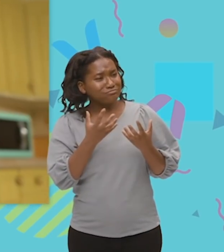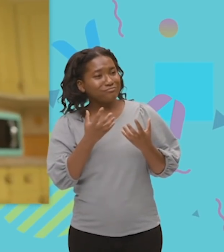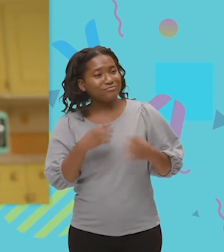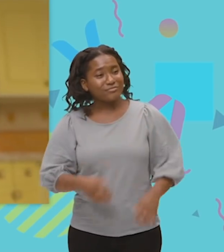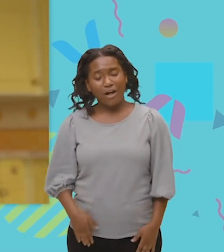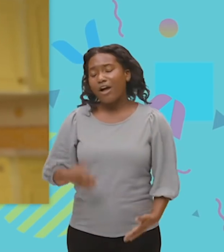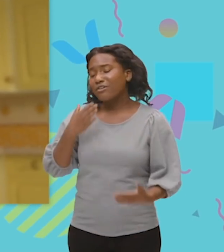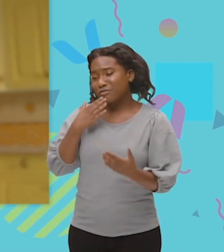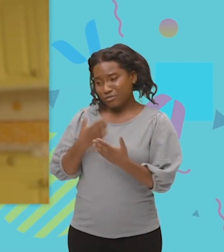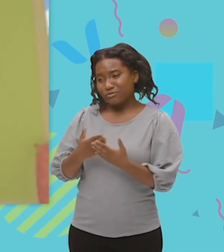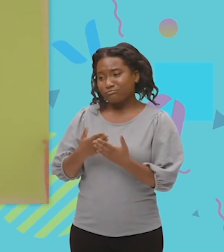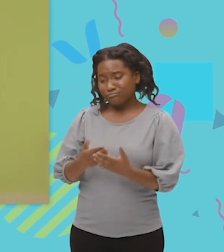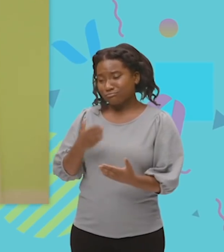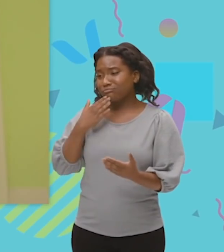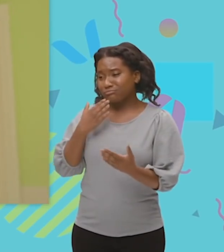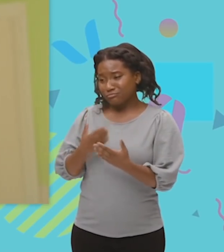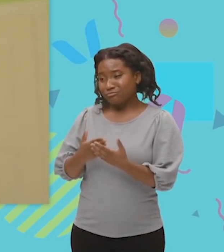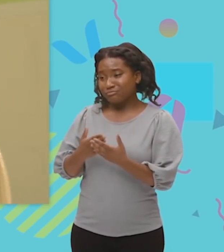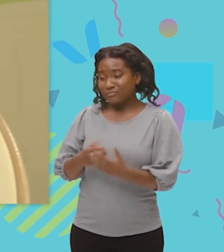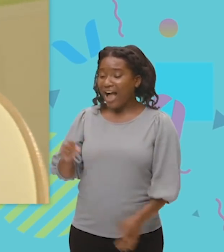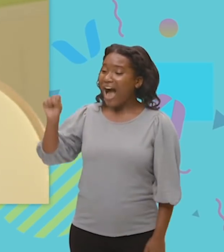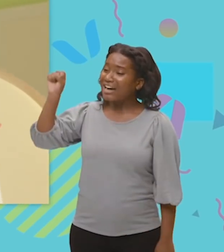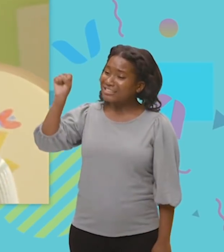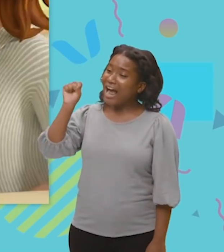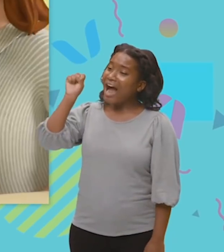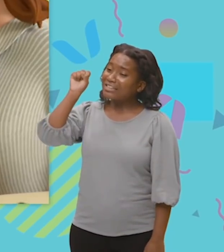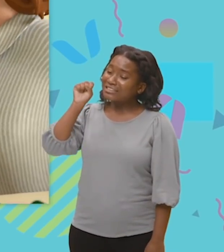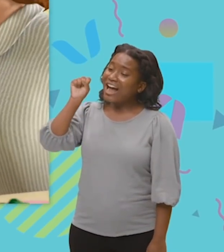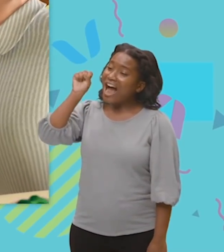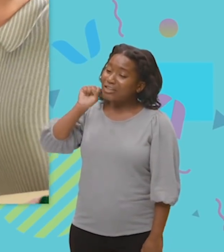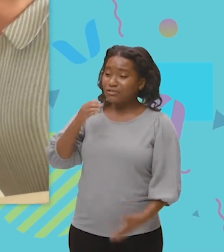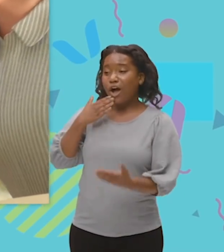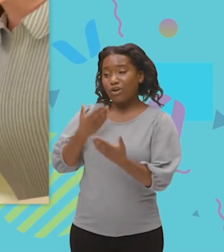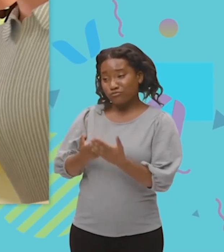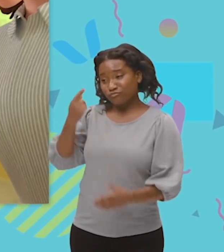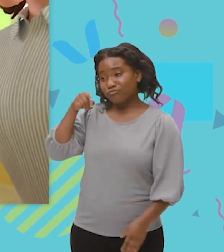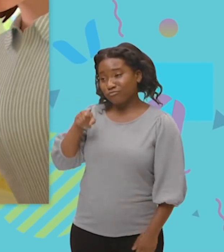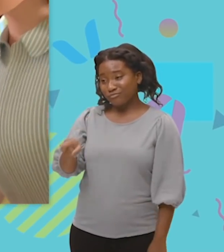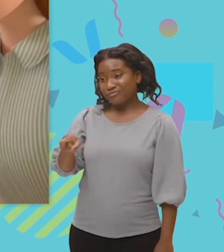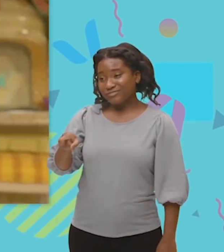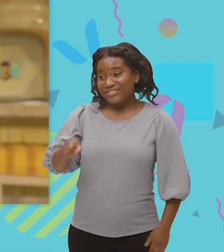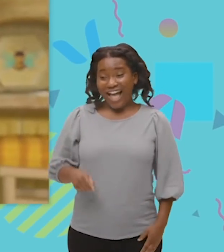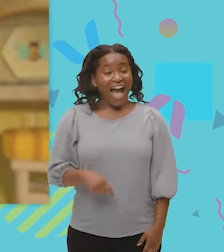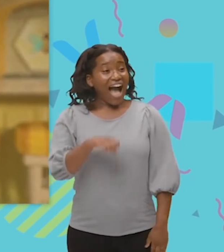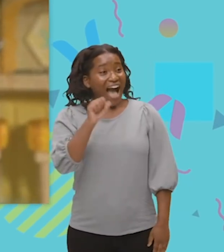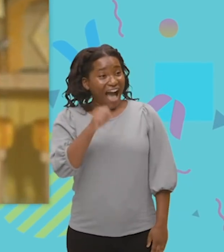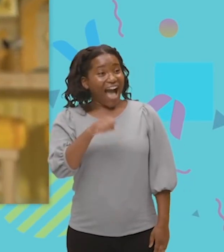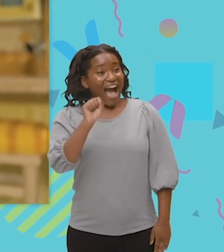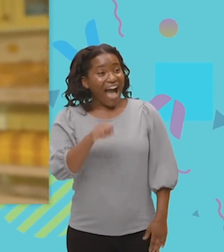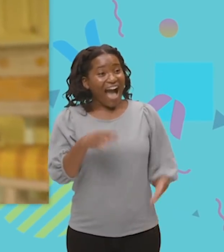the carrots. Good, good, the carrots are good for you. Yay, yay,